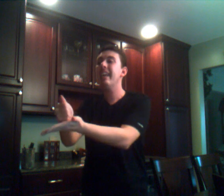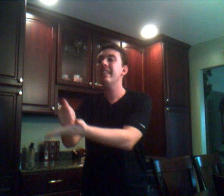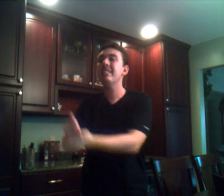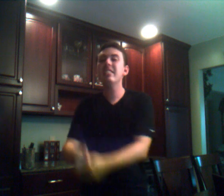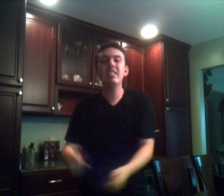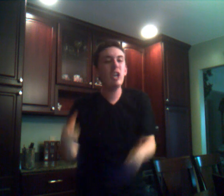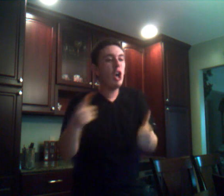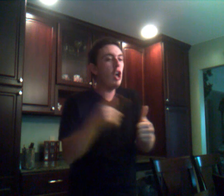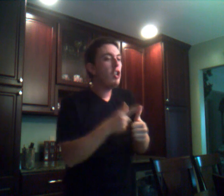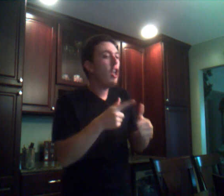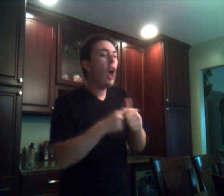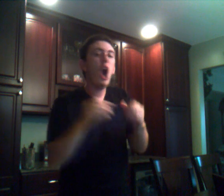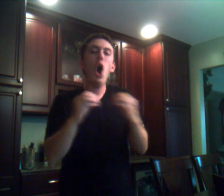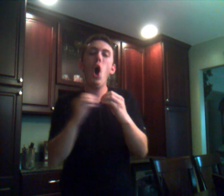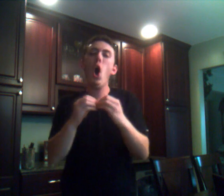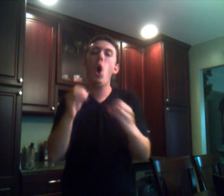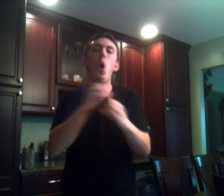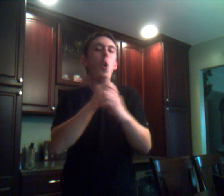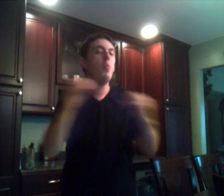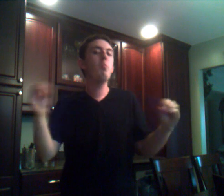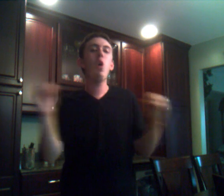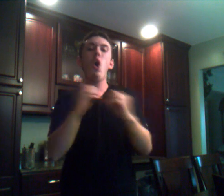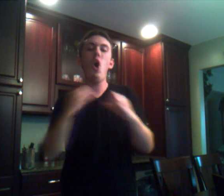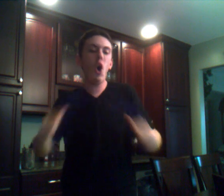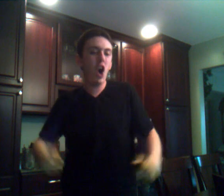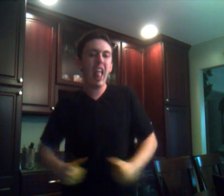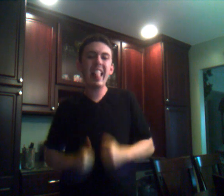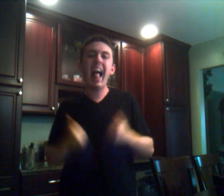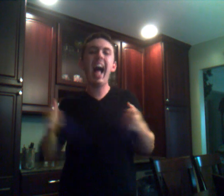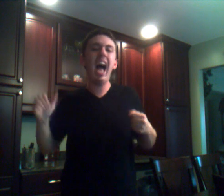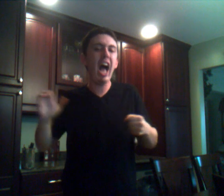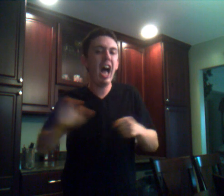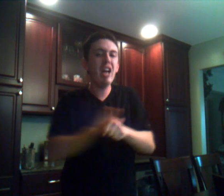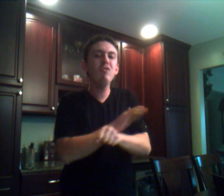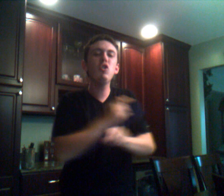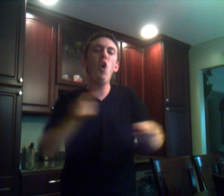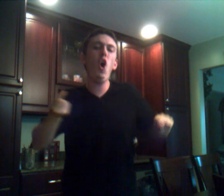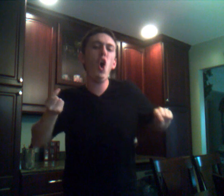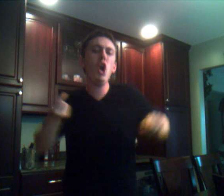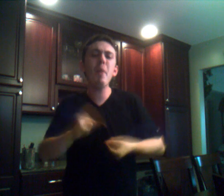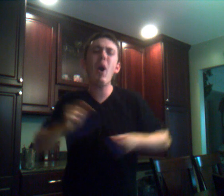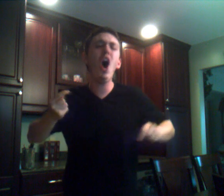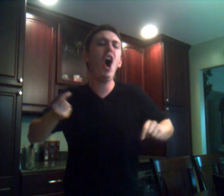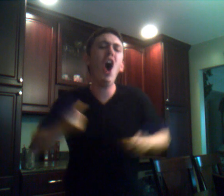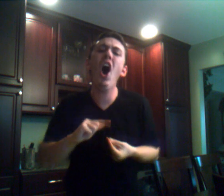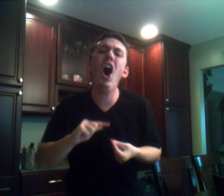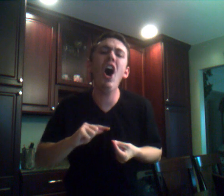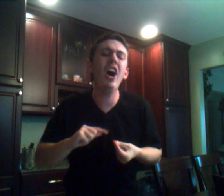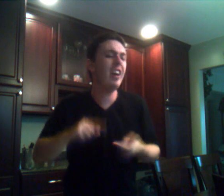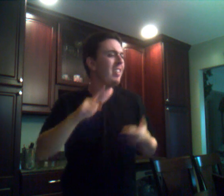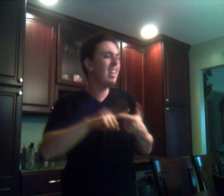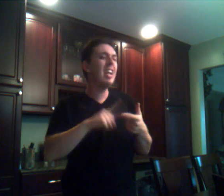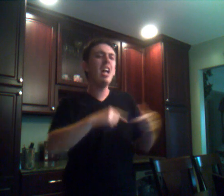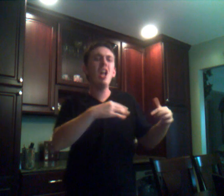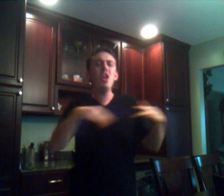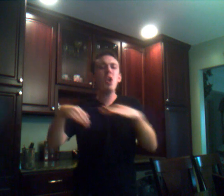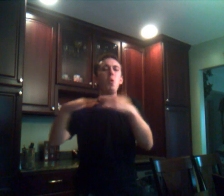And love more lights fall apart And